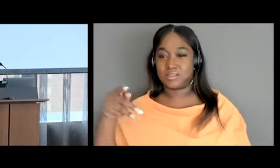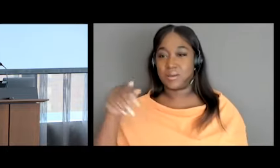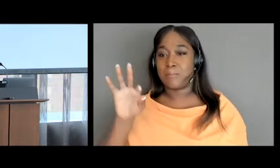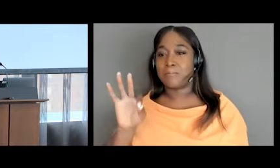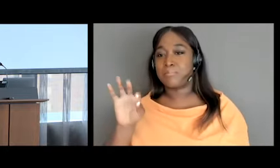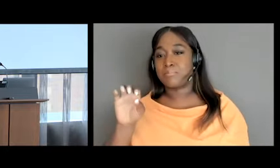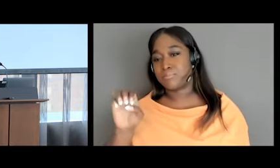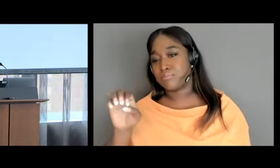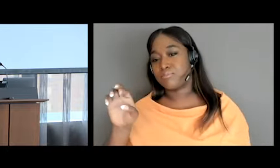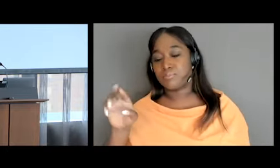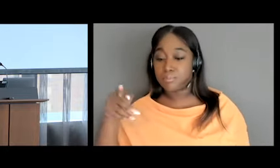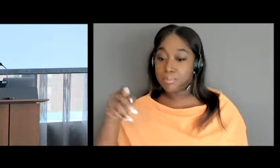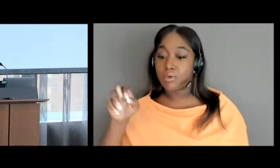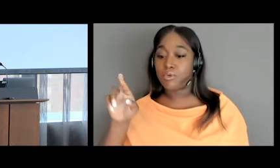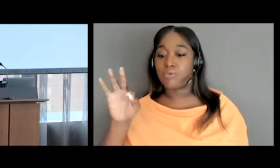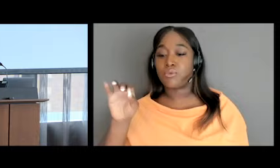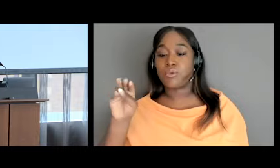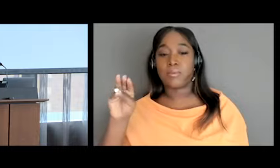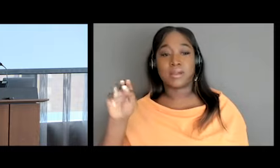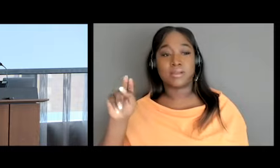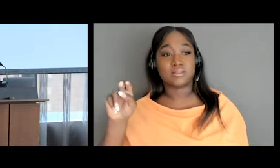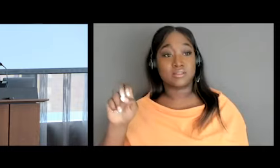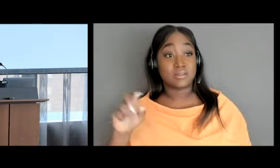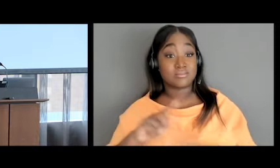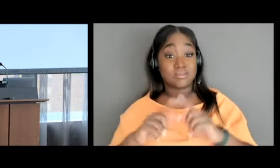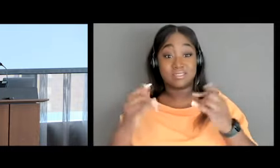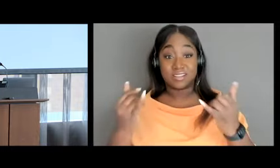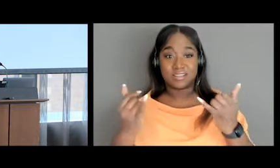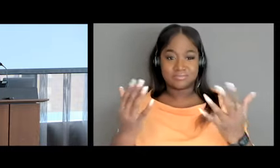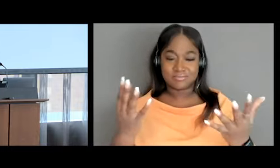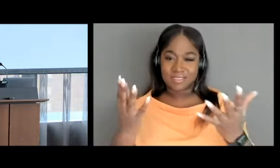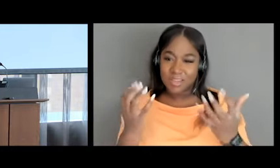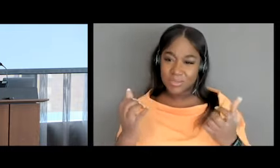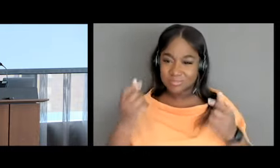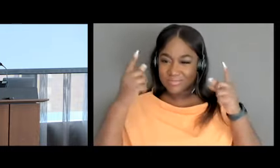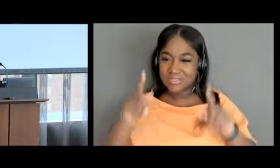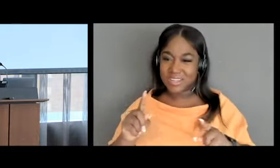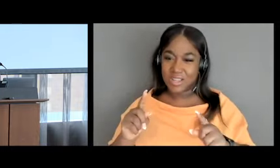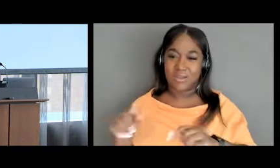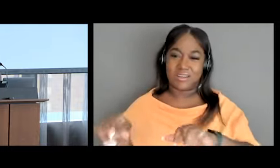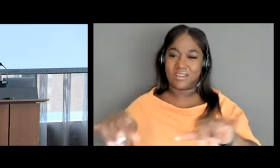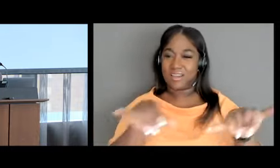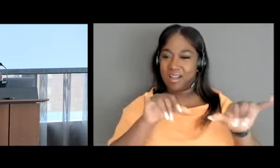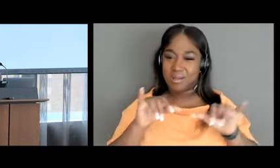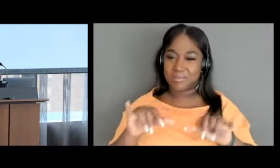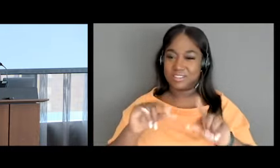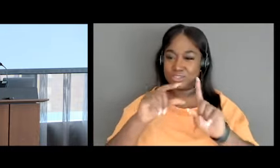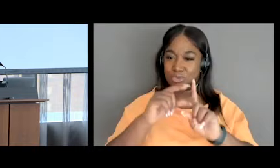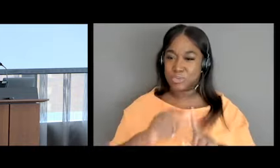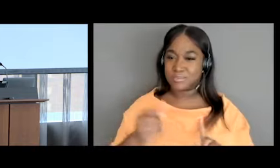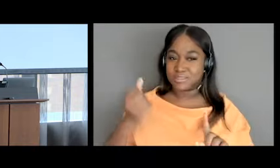equity if we were all to agree on a common terminology? And what would we mean by equity and access